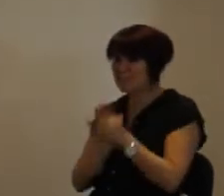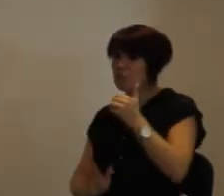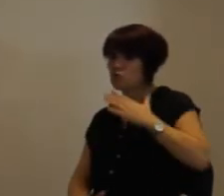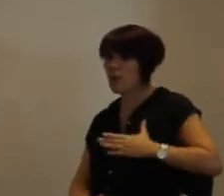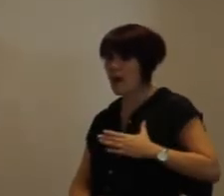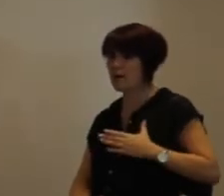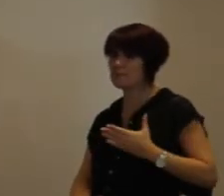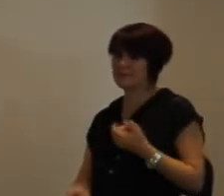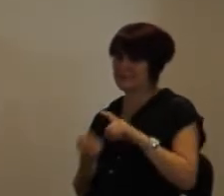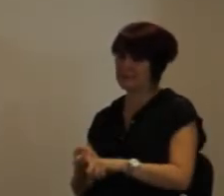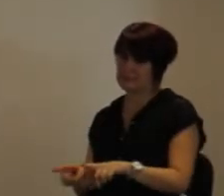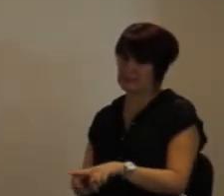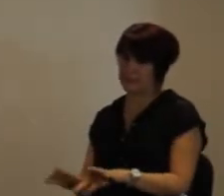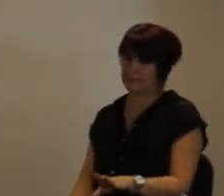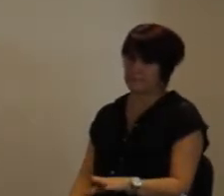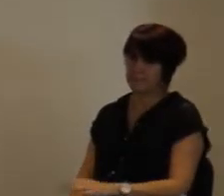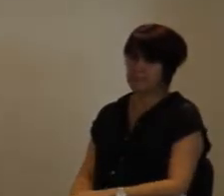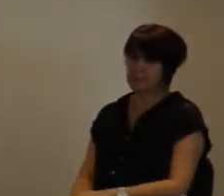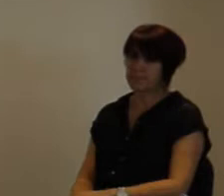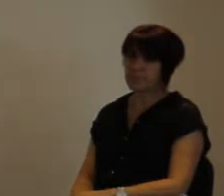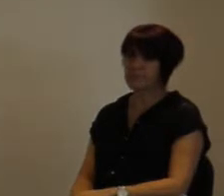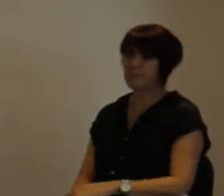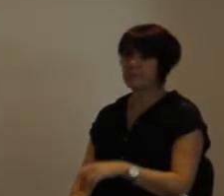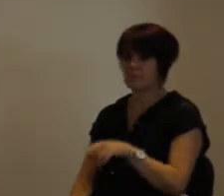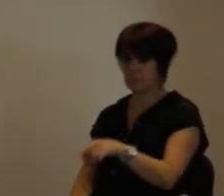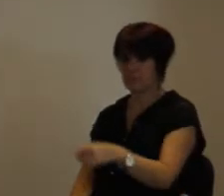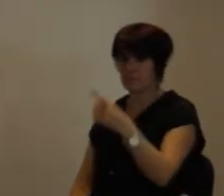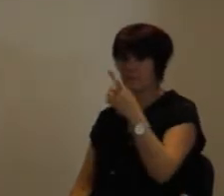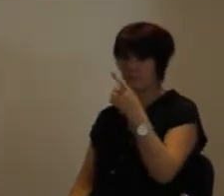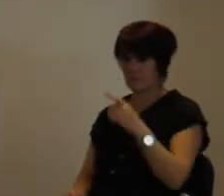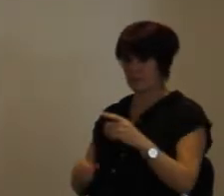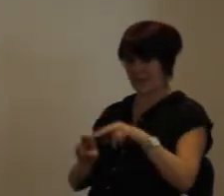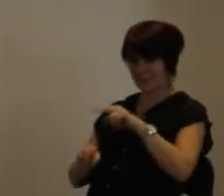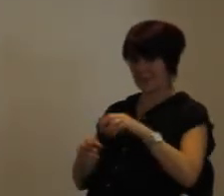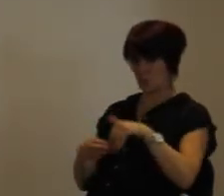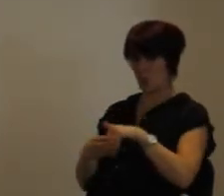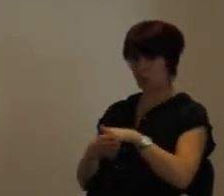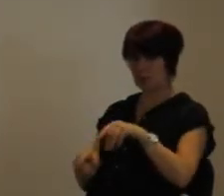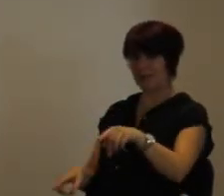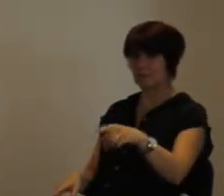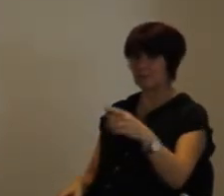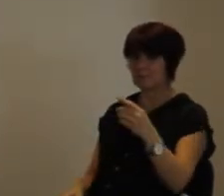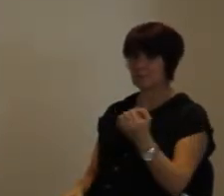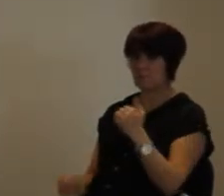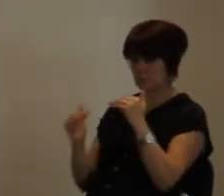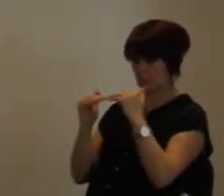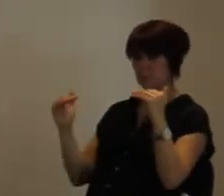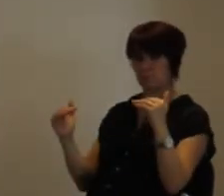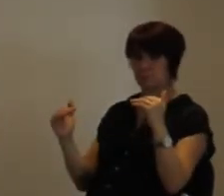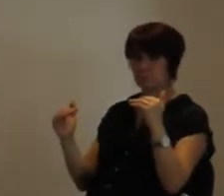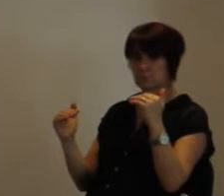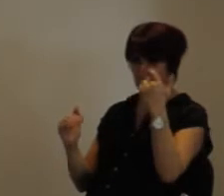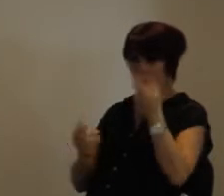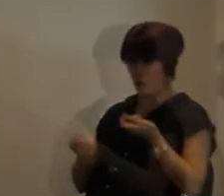must always remain the same. They must be able to cope with the content of the assessment and be able to work at the level required